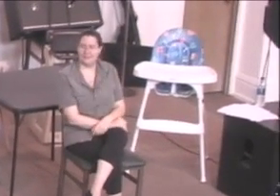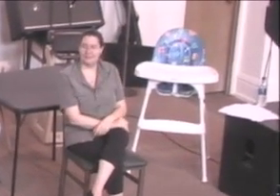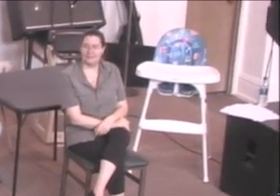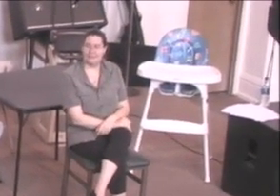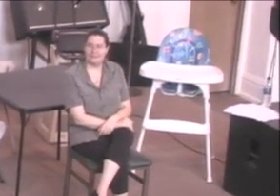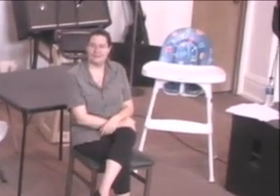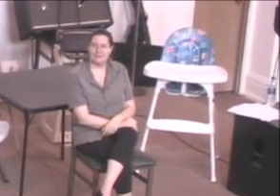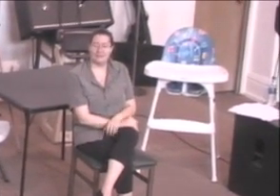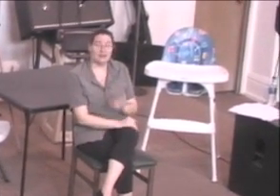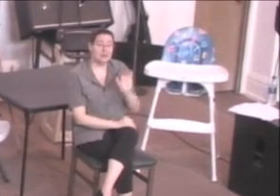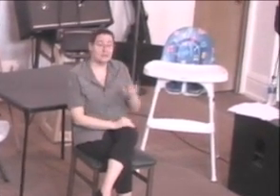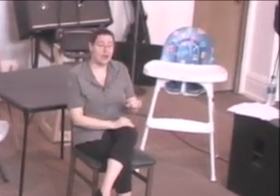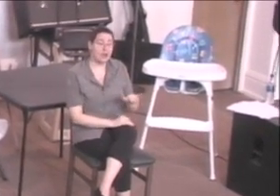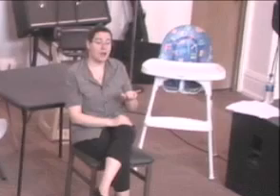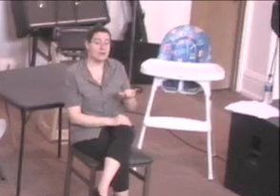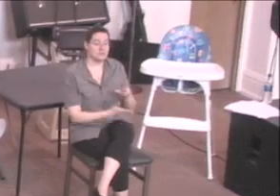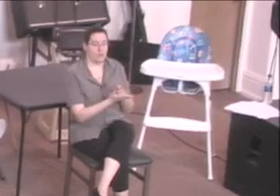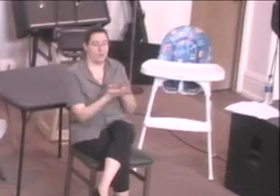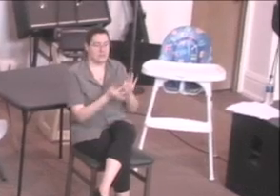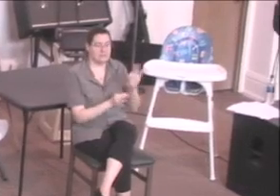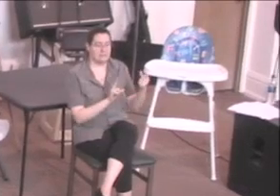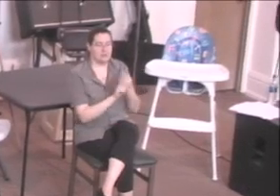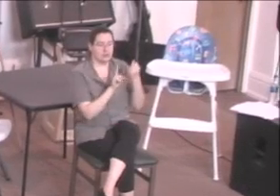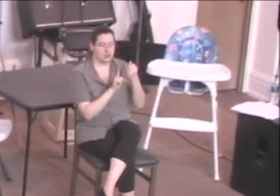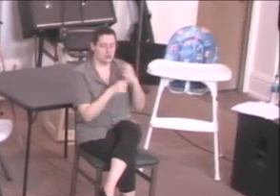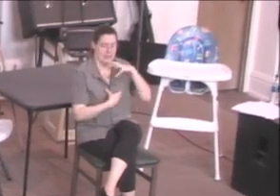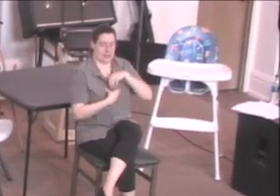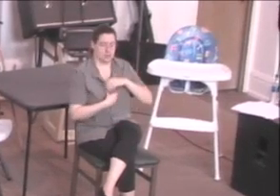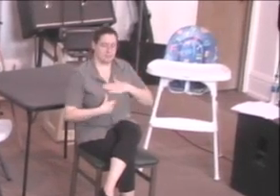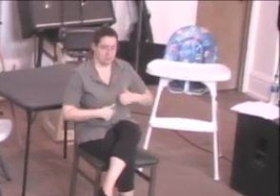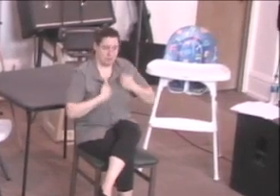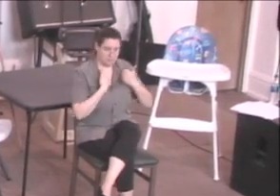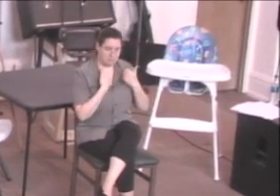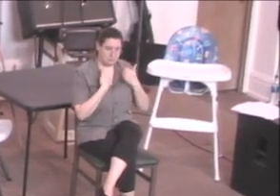But that's when the Holy Spirit entered my life and